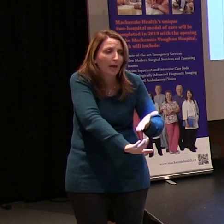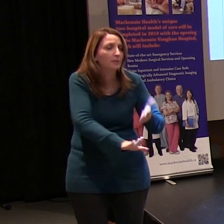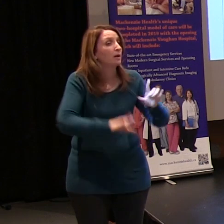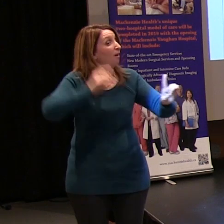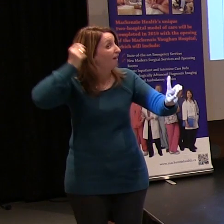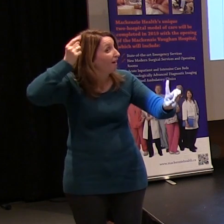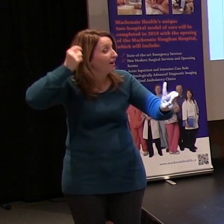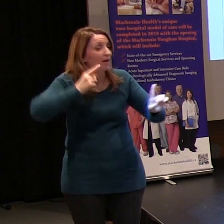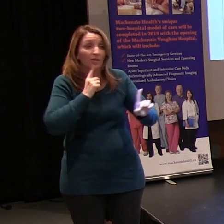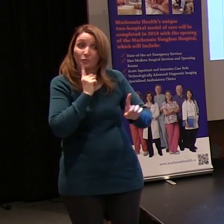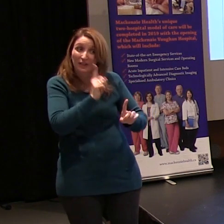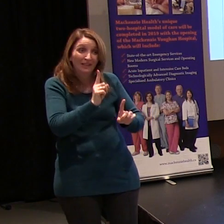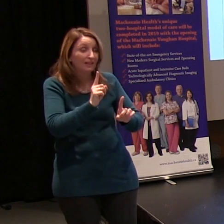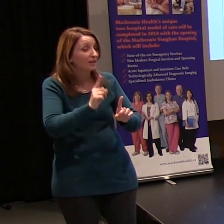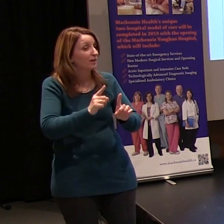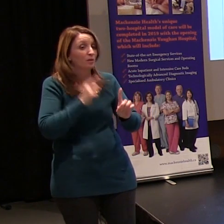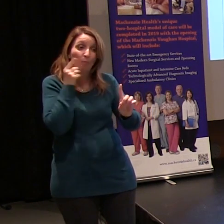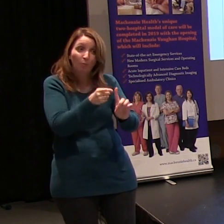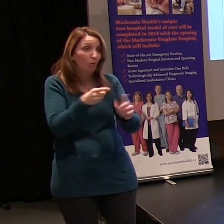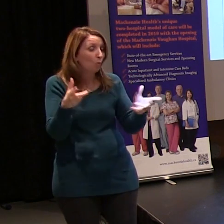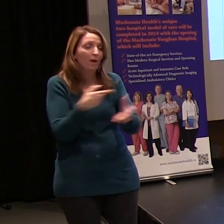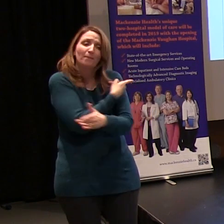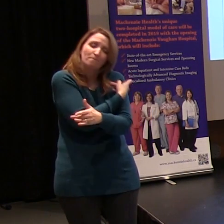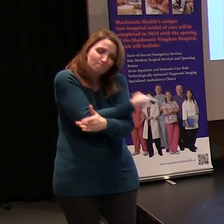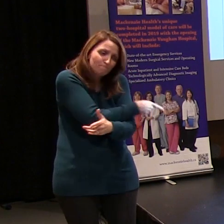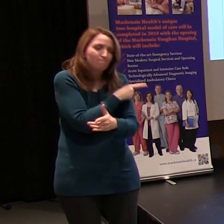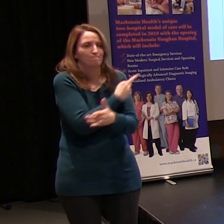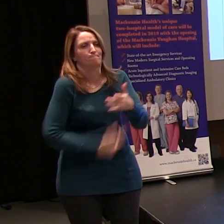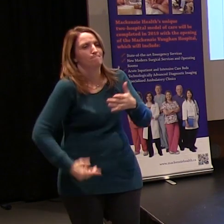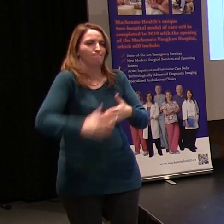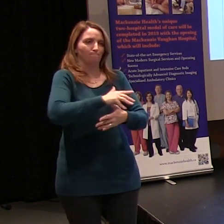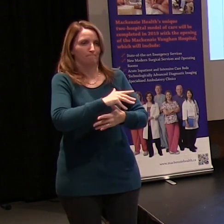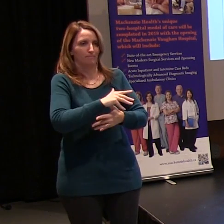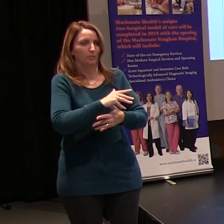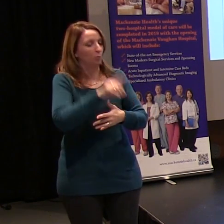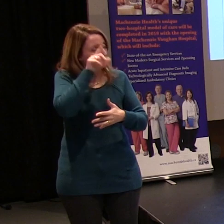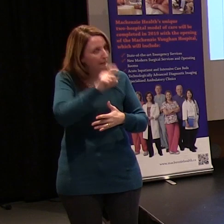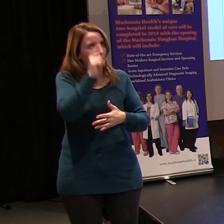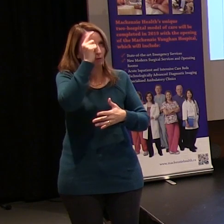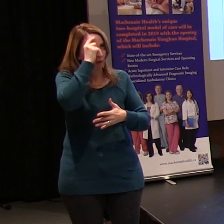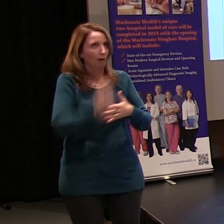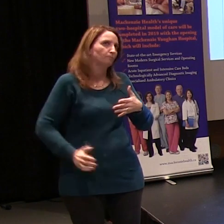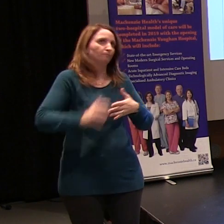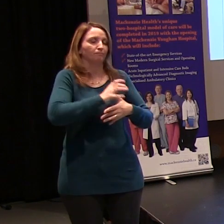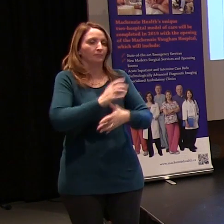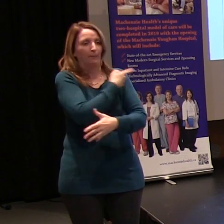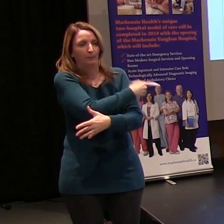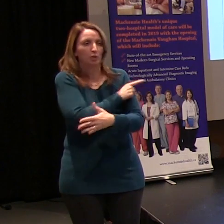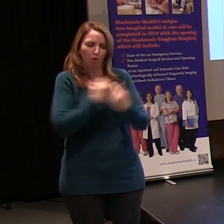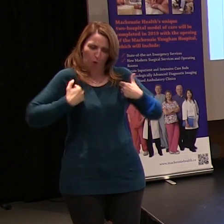let's remember, we're talking about patient. That's are the center of our thinking, the human being. And all this